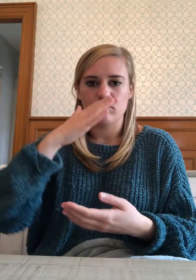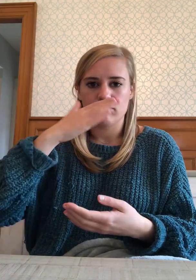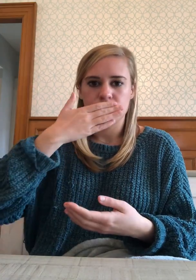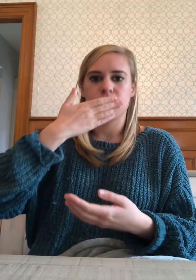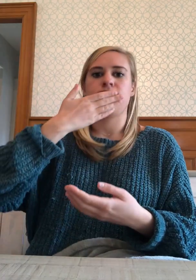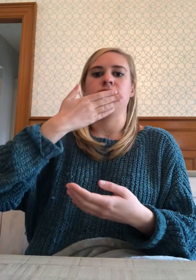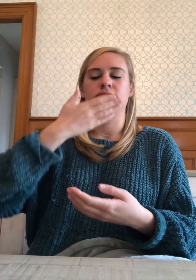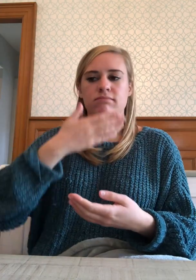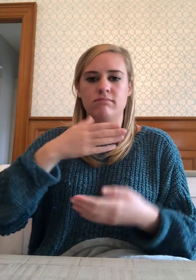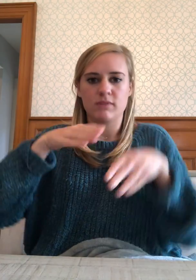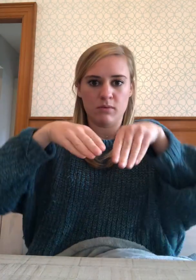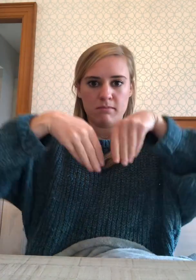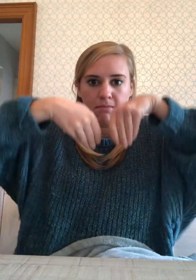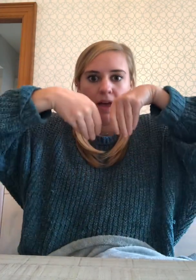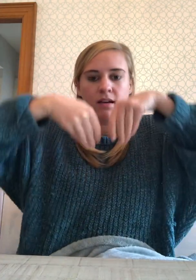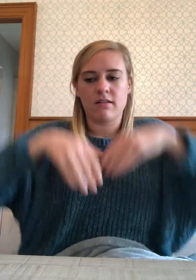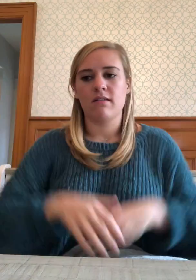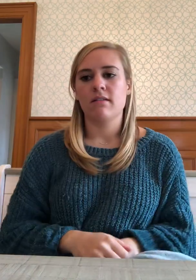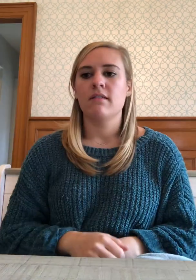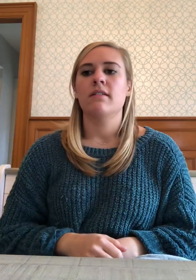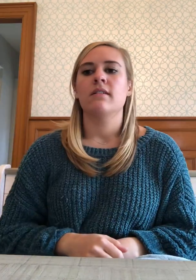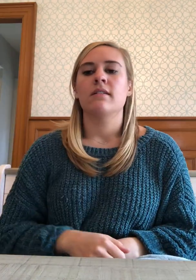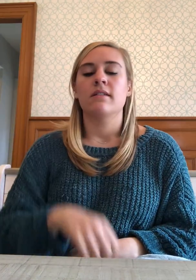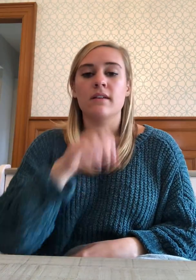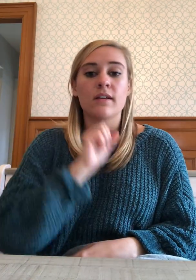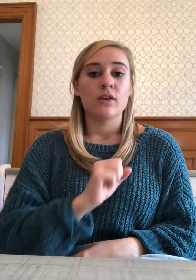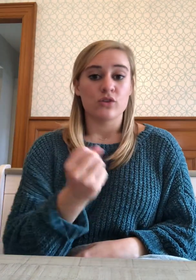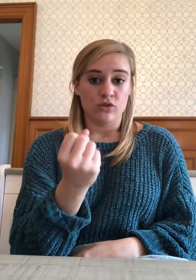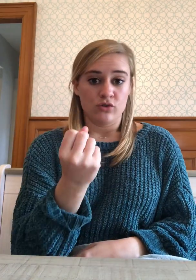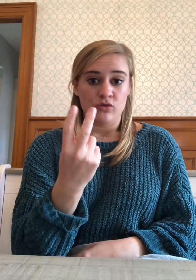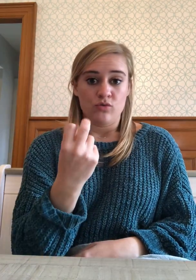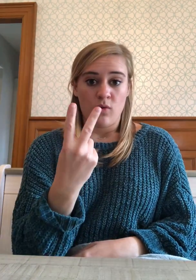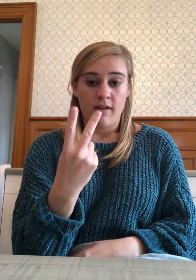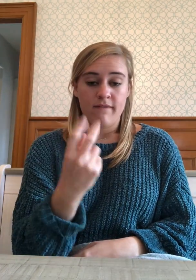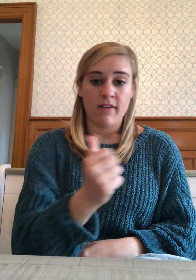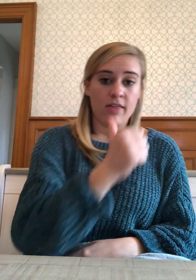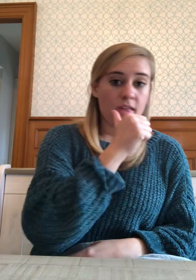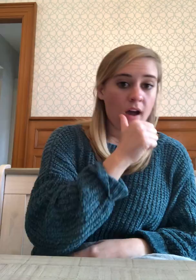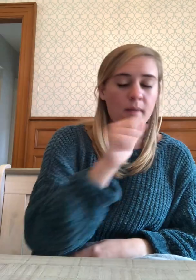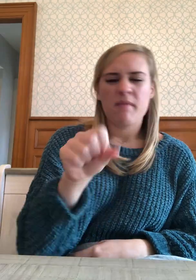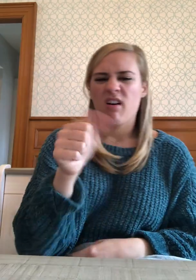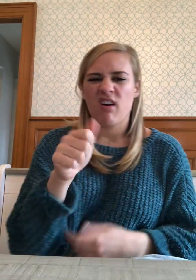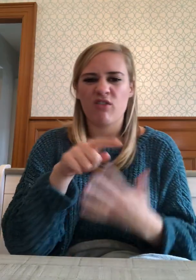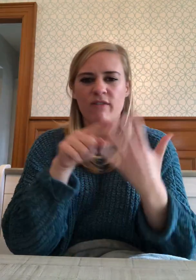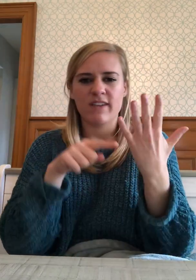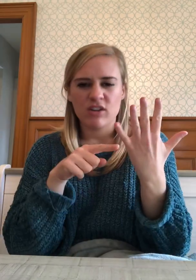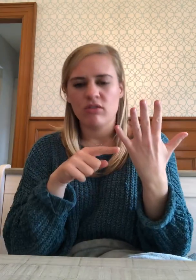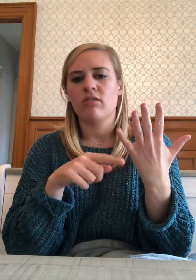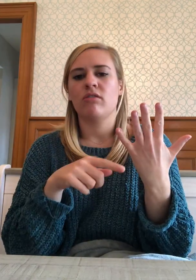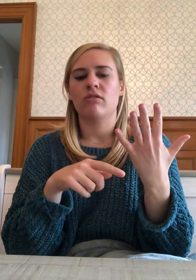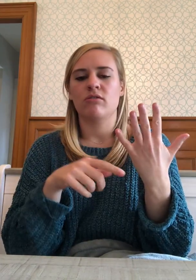12 years old, thumb and finger habits are no longer present in 95% of